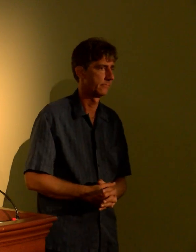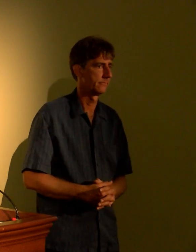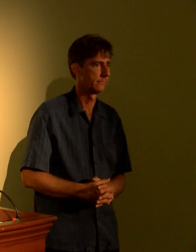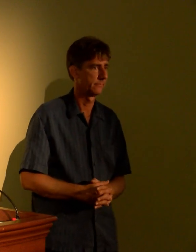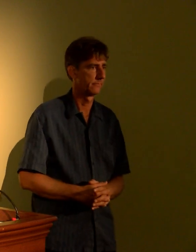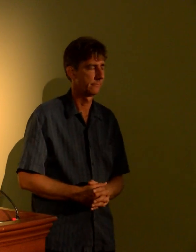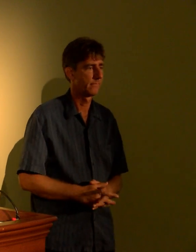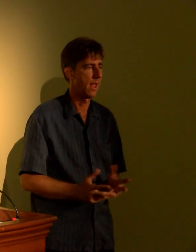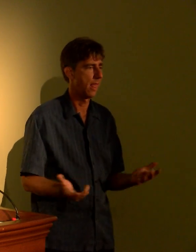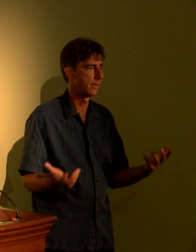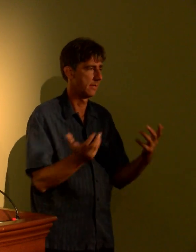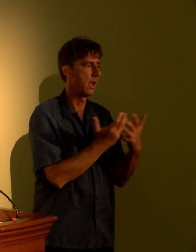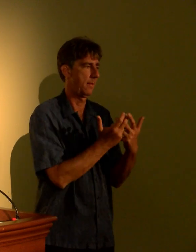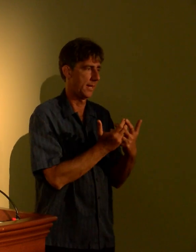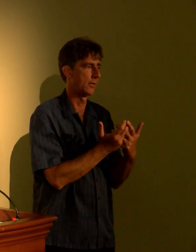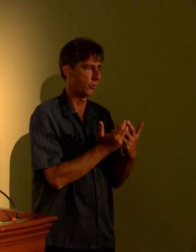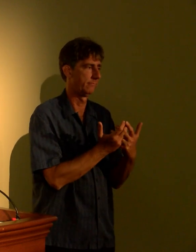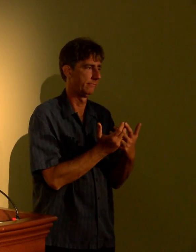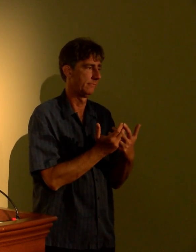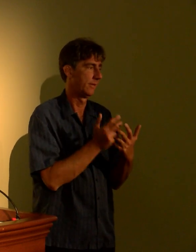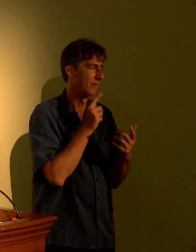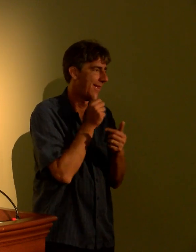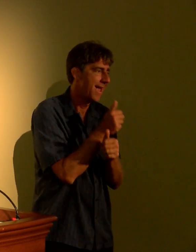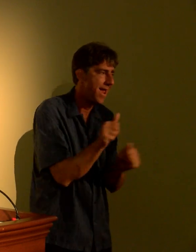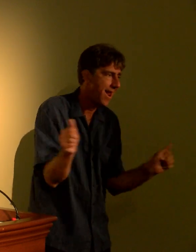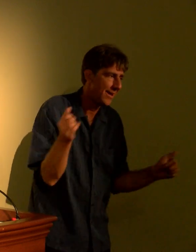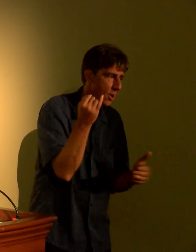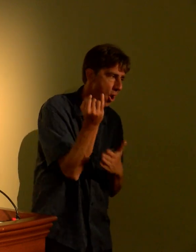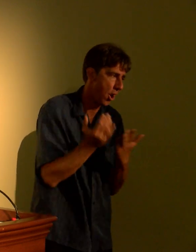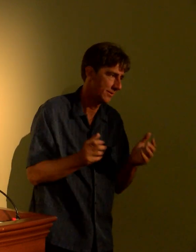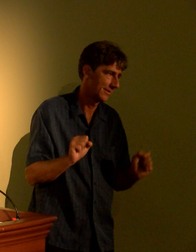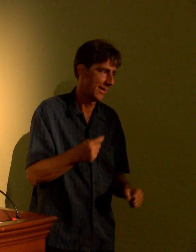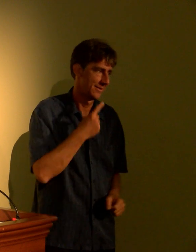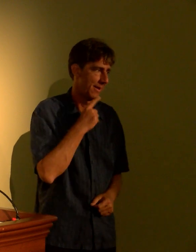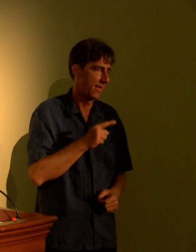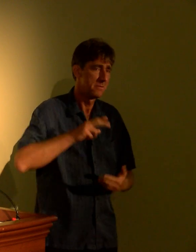combination of the two, and you could say this about any artist.